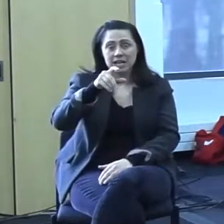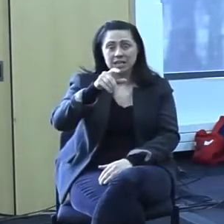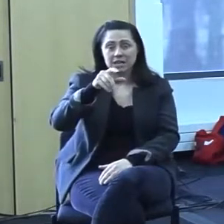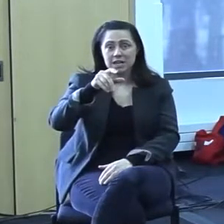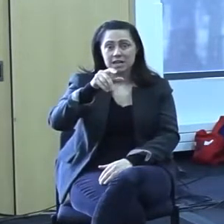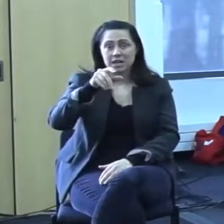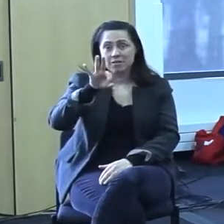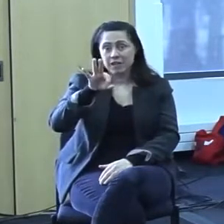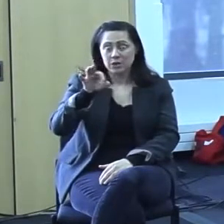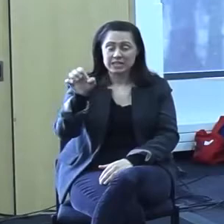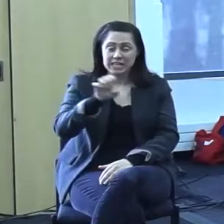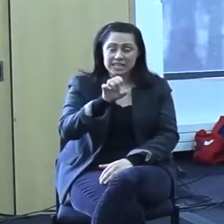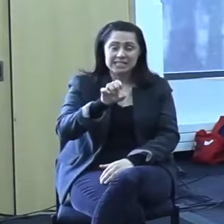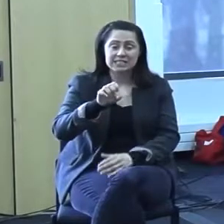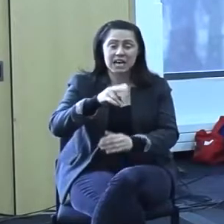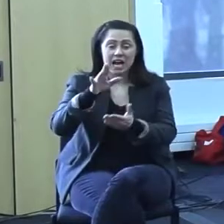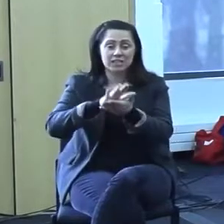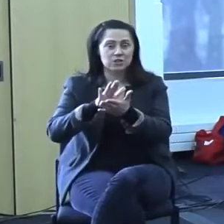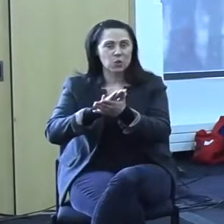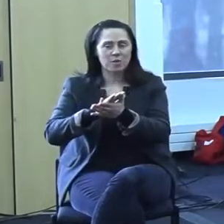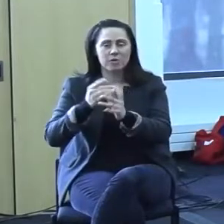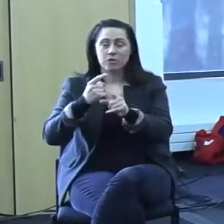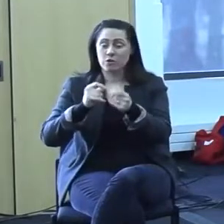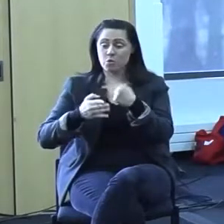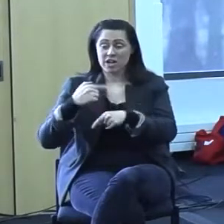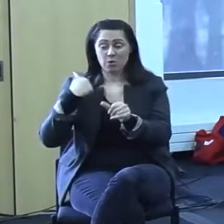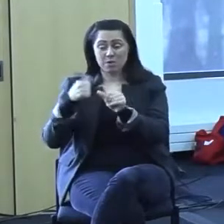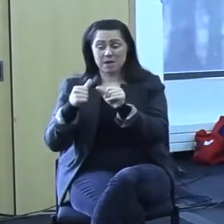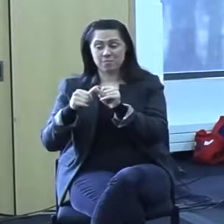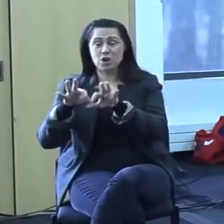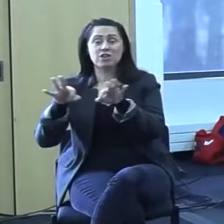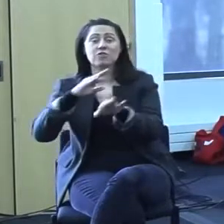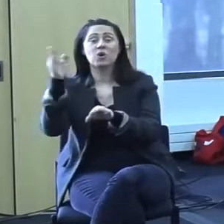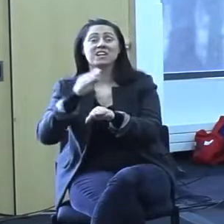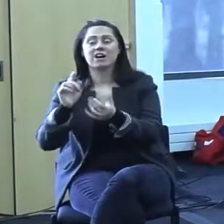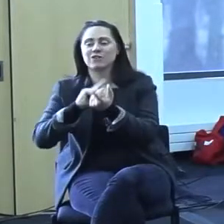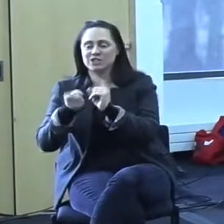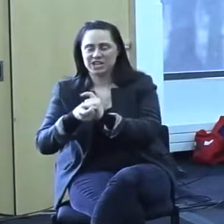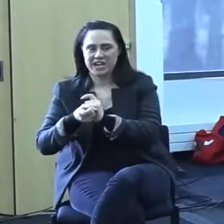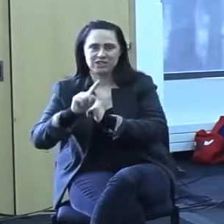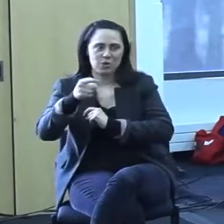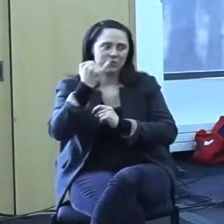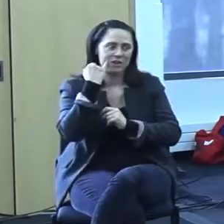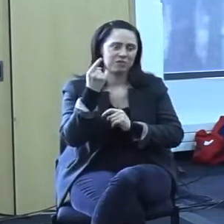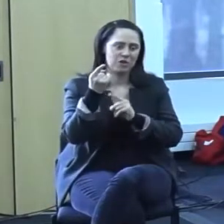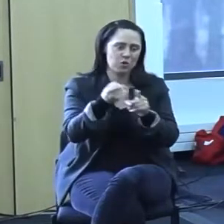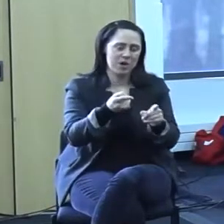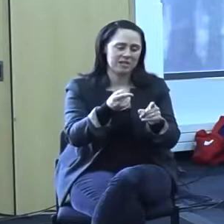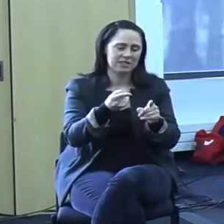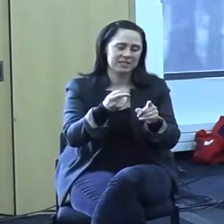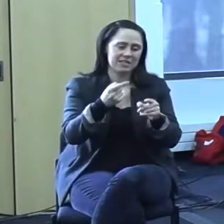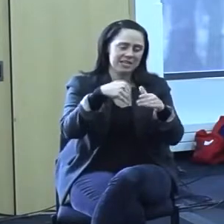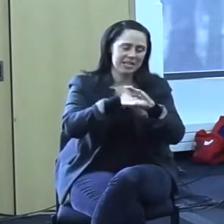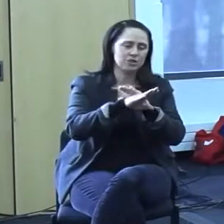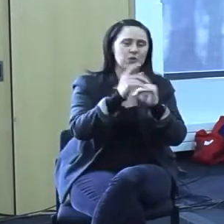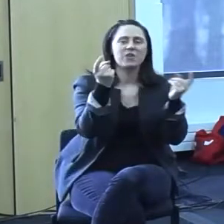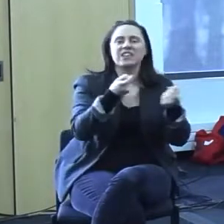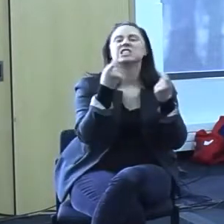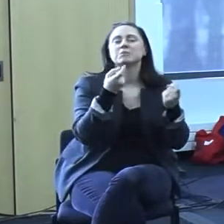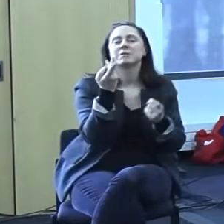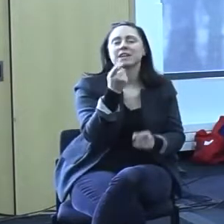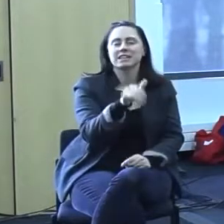School, and from what I remember, the floor never changed unless you went to like the gym or something like